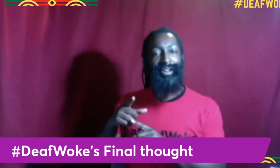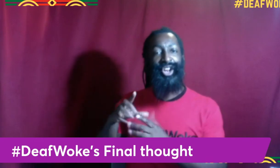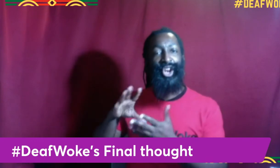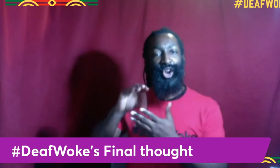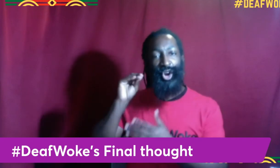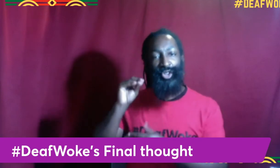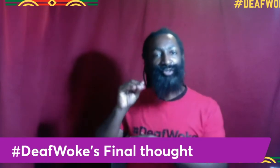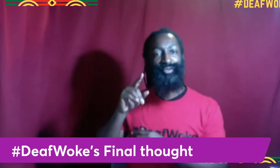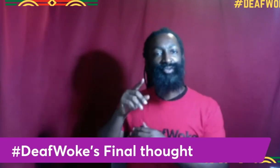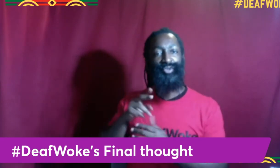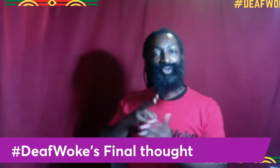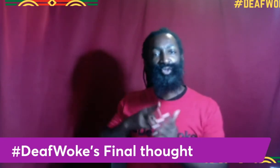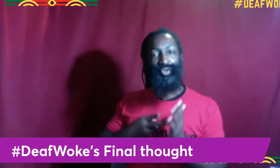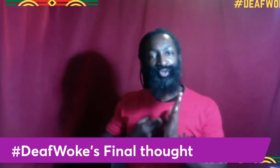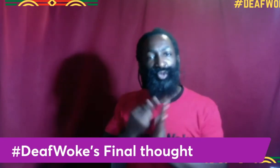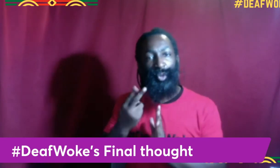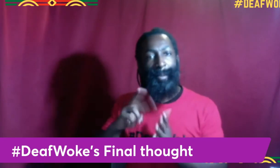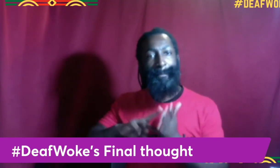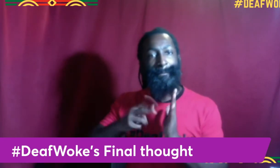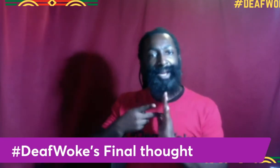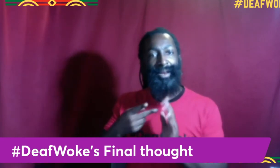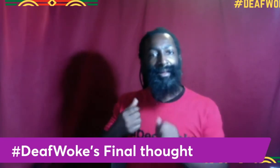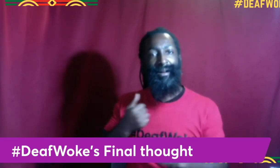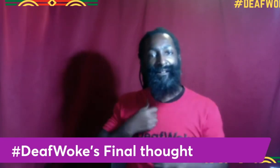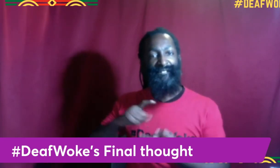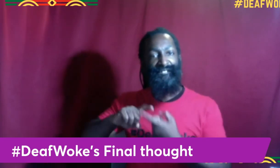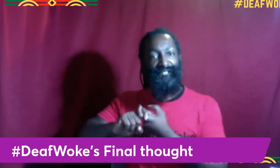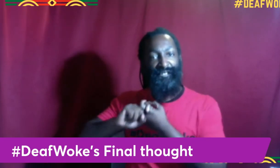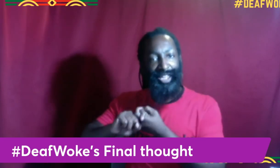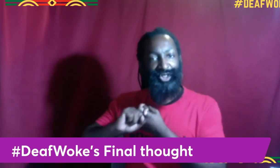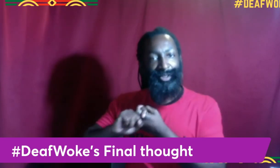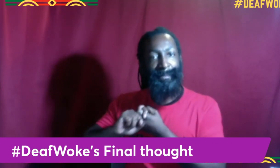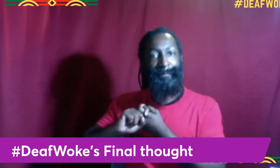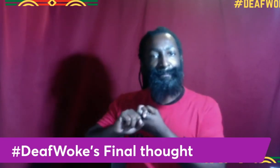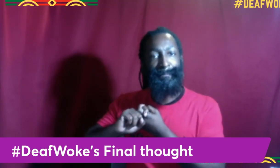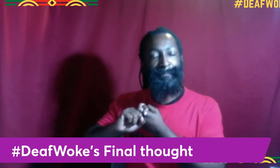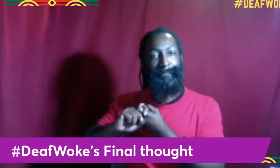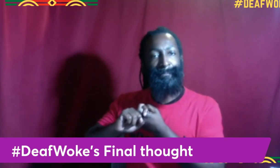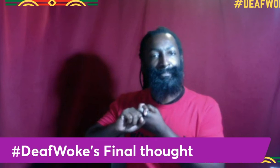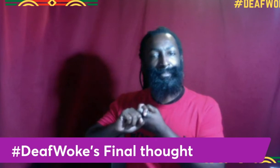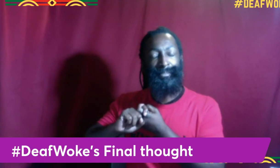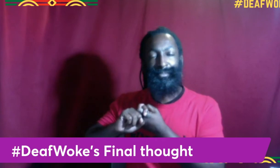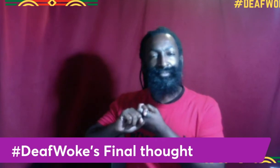And when Armani got that love and that support from the community,